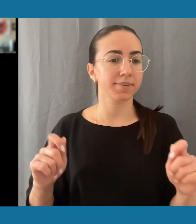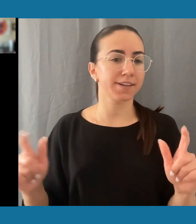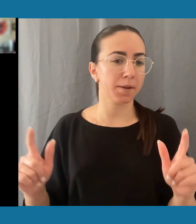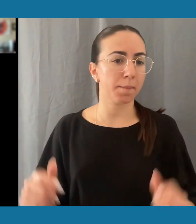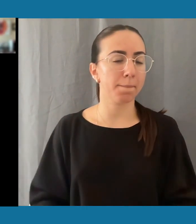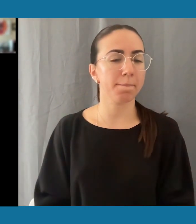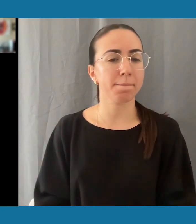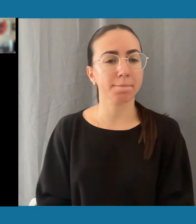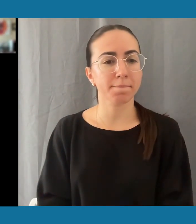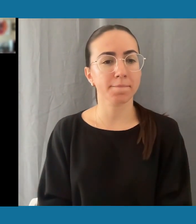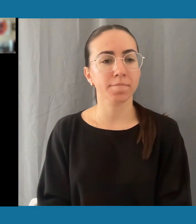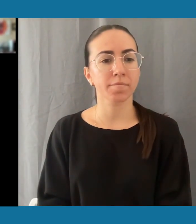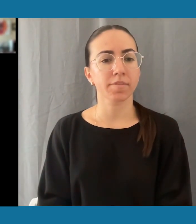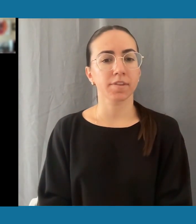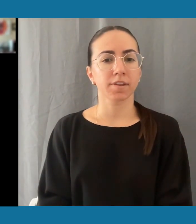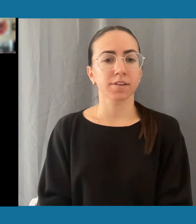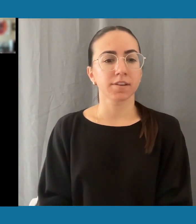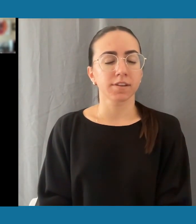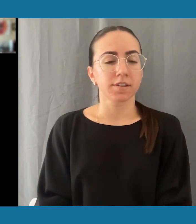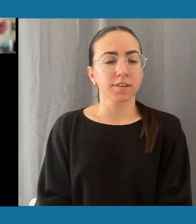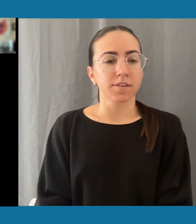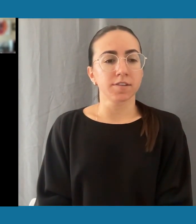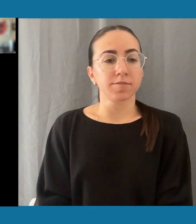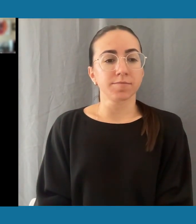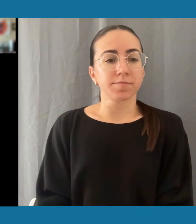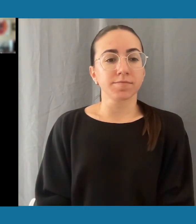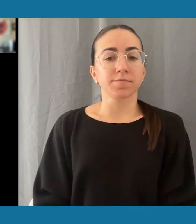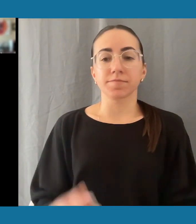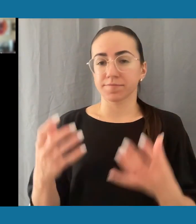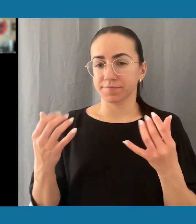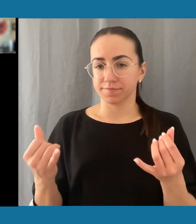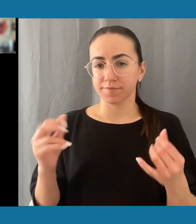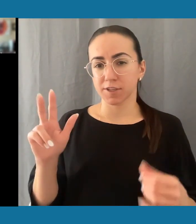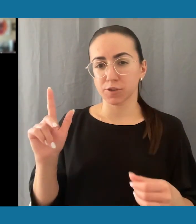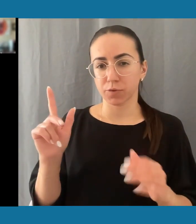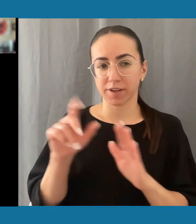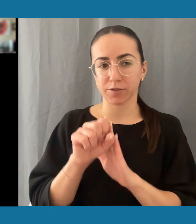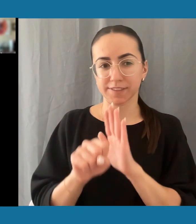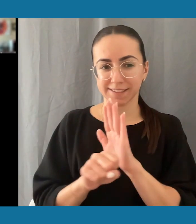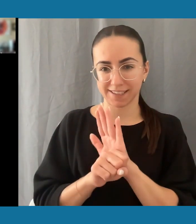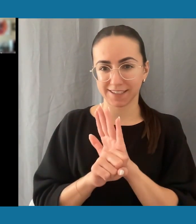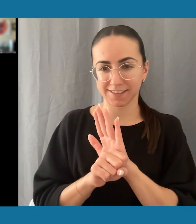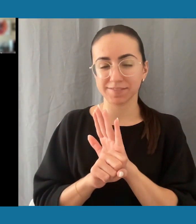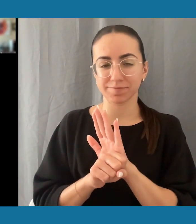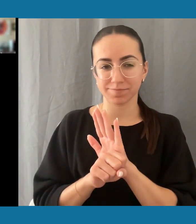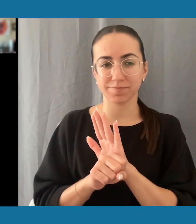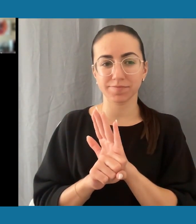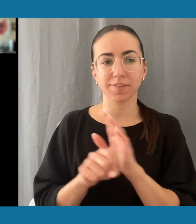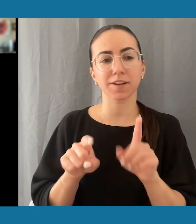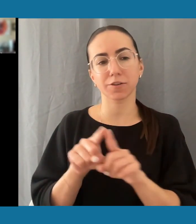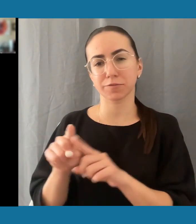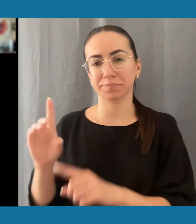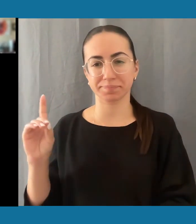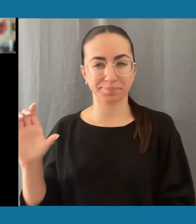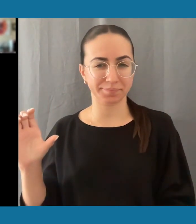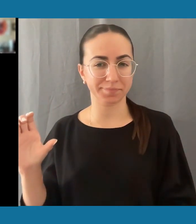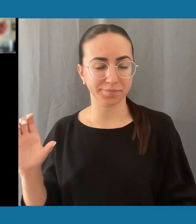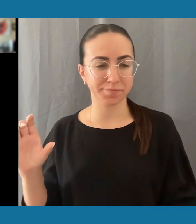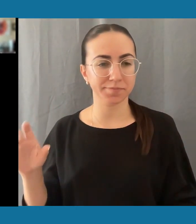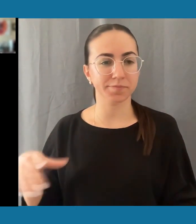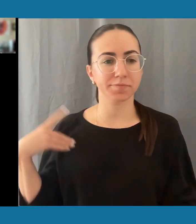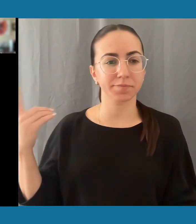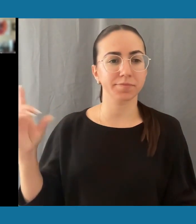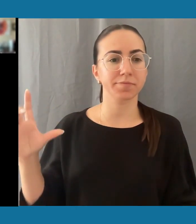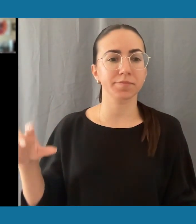So there are currently 23 states, as well as the District of Columbia, that have all enacted supported